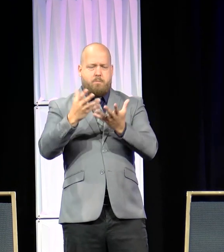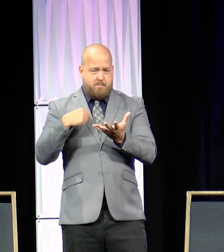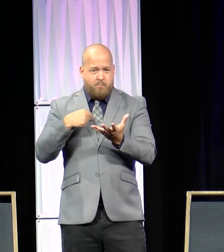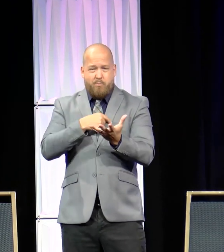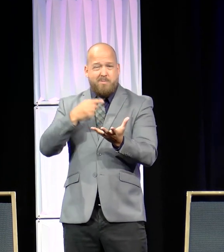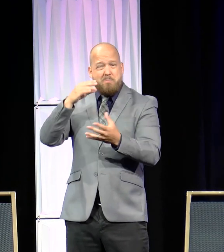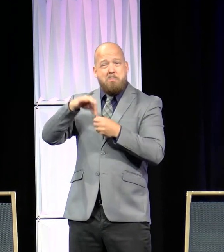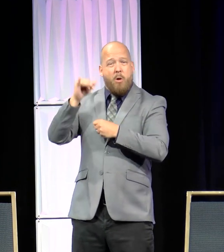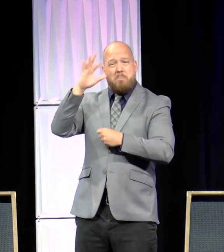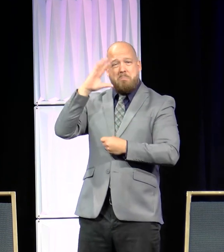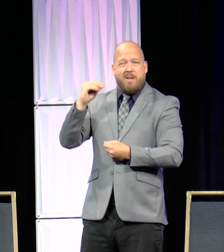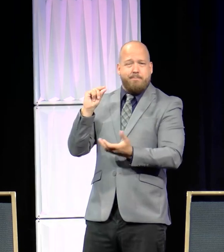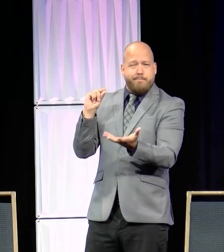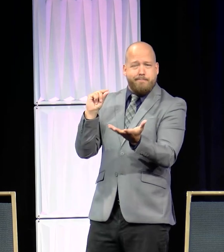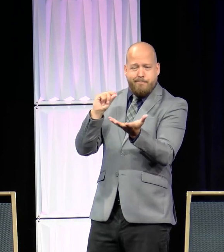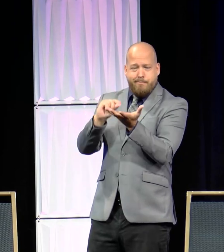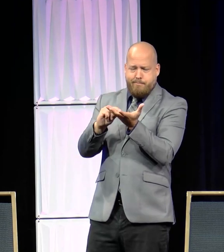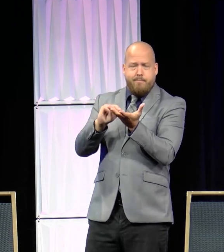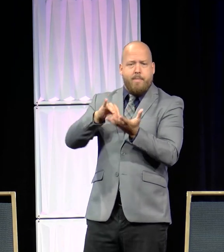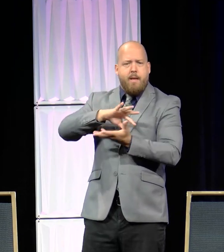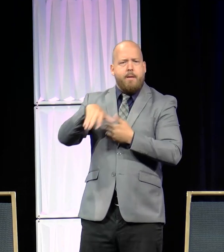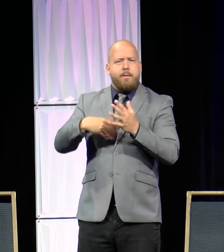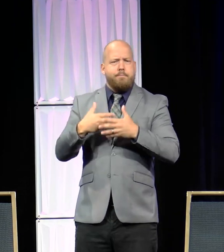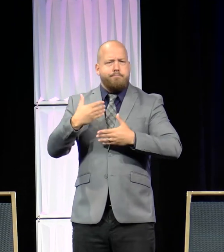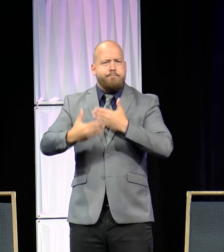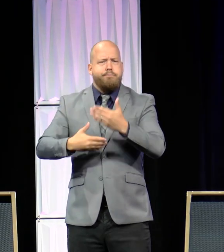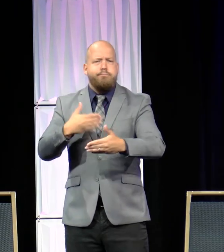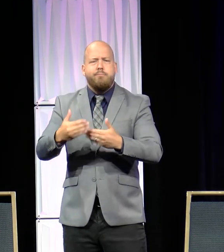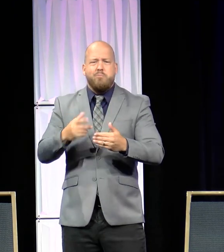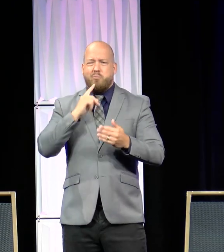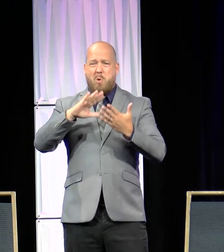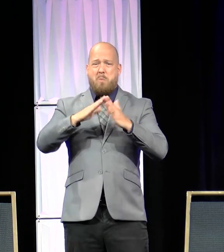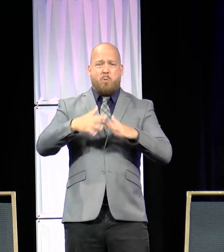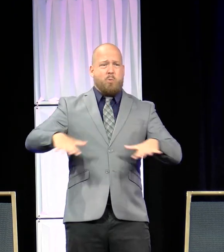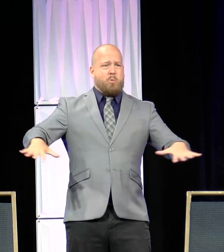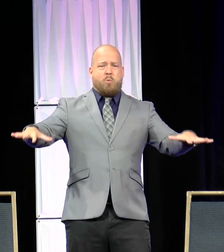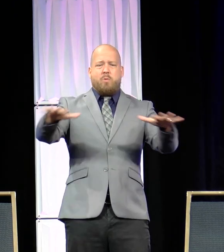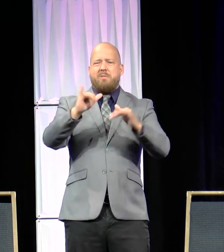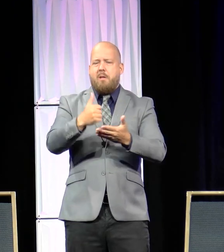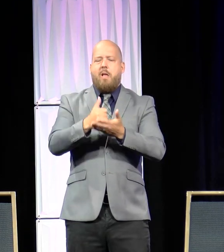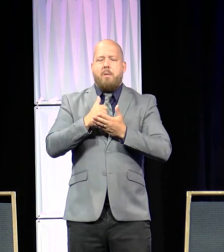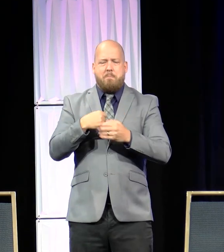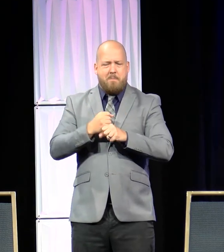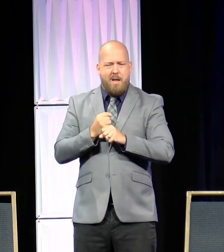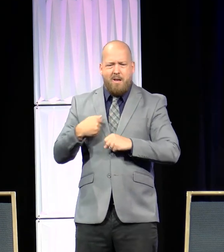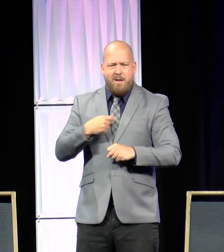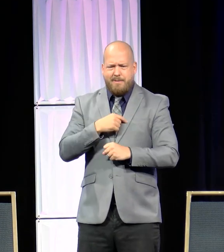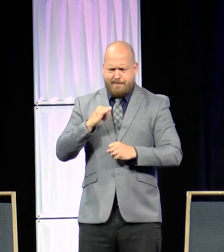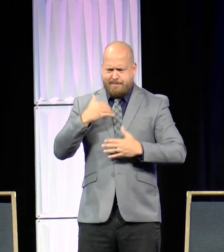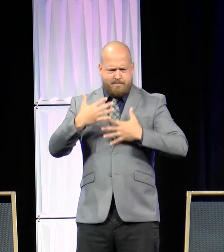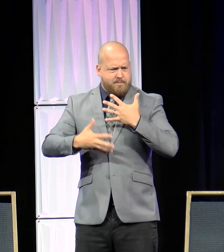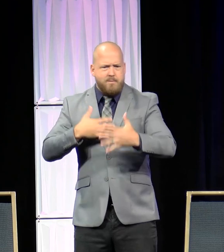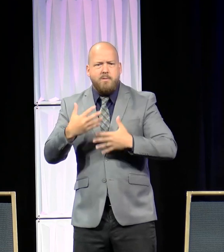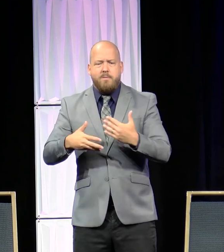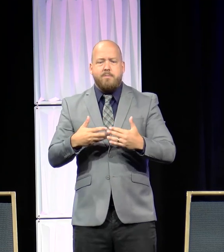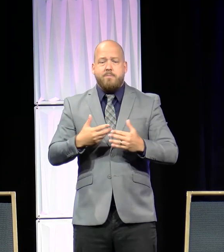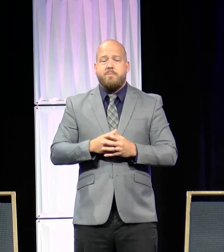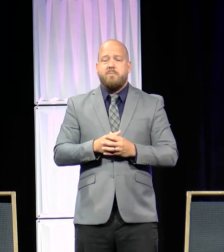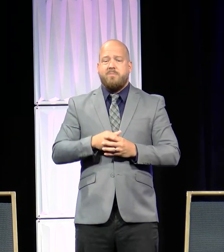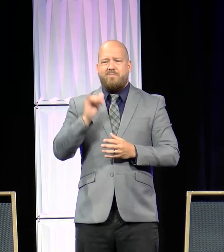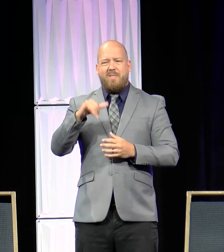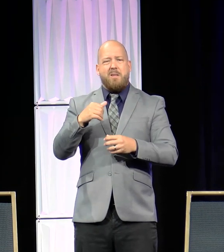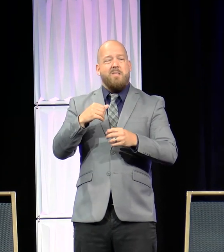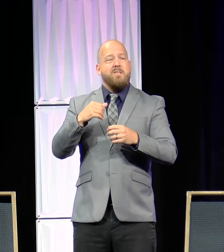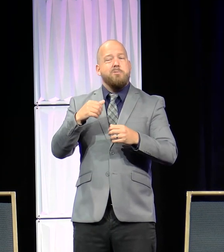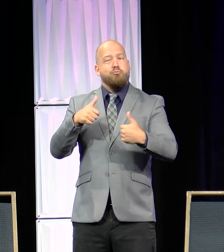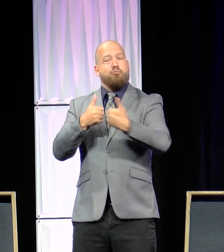in community is why it's very, very difficult for them to do this work, for them to do advocacy work